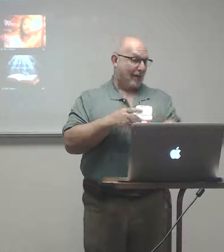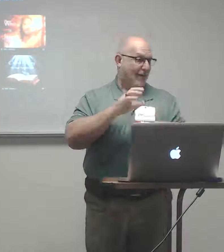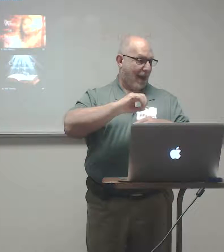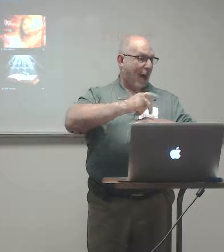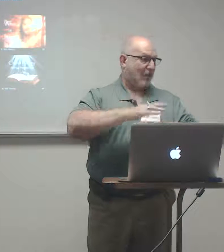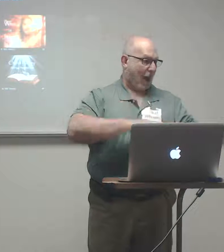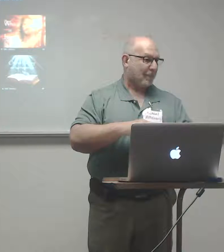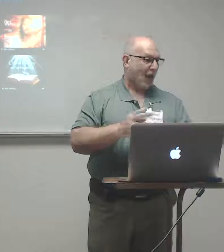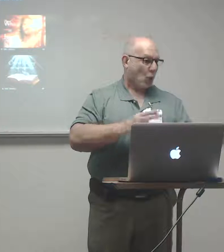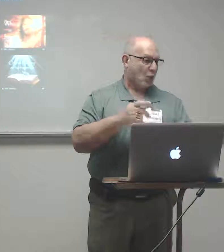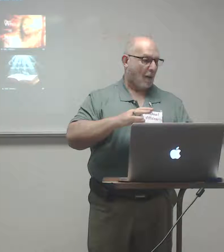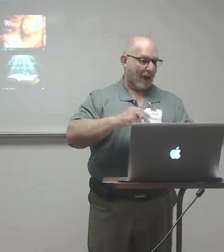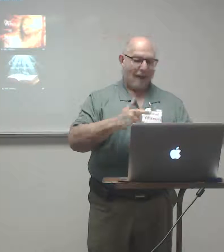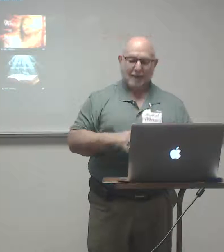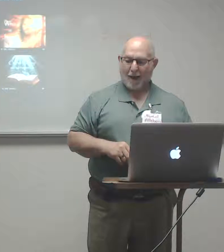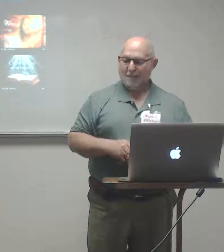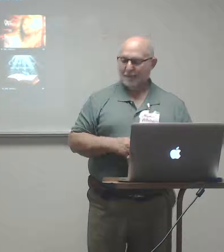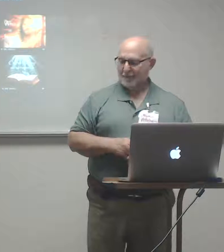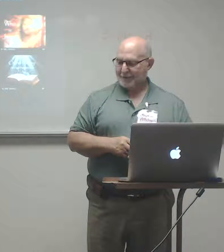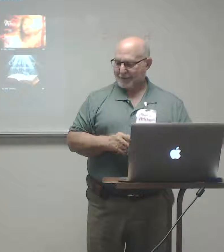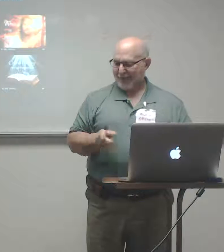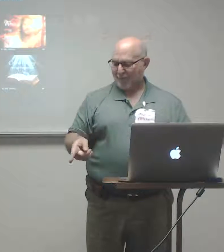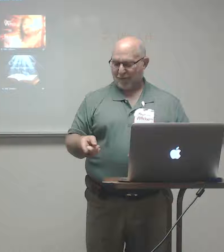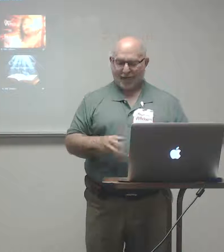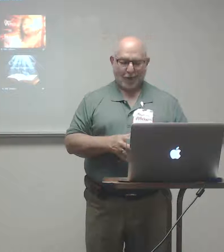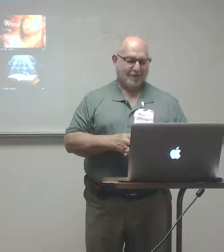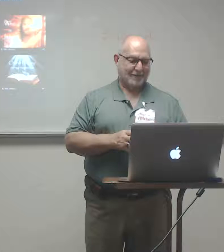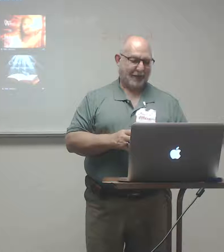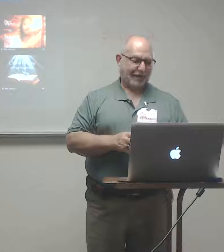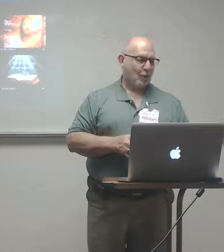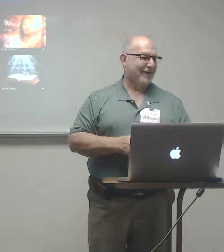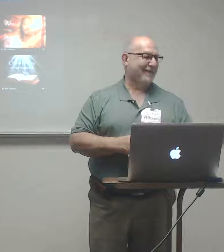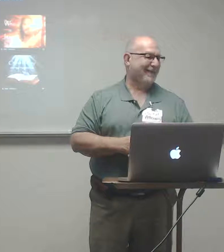made them myself. Yes, on my laptop. Use my own laptop. Made them.